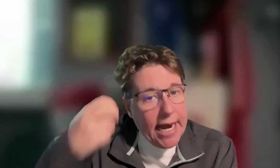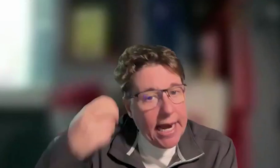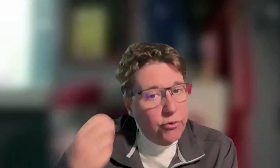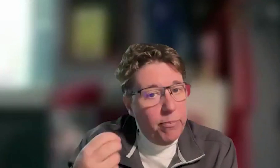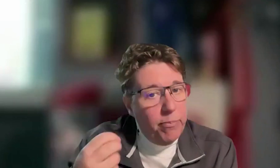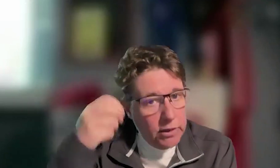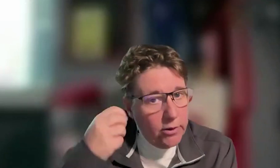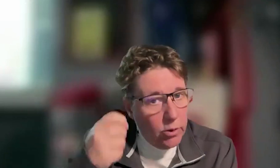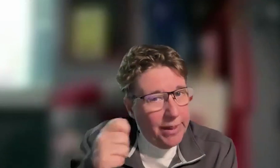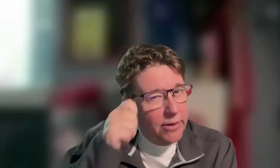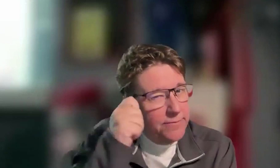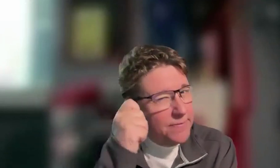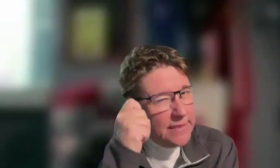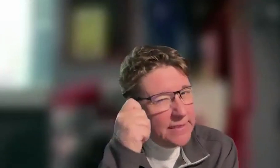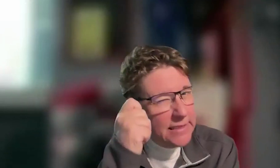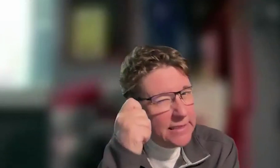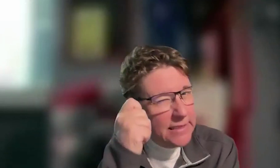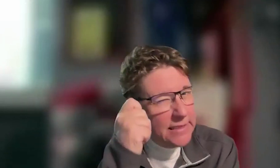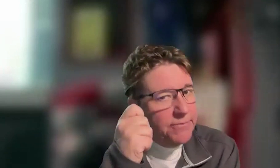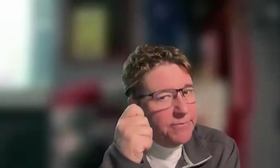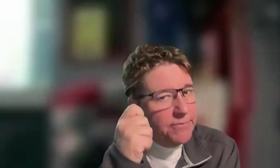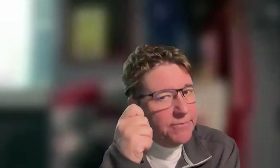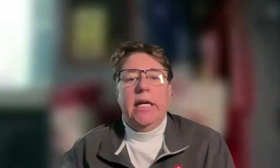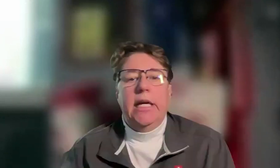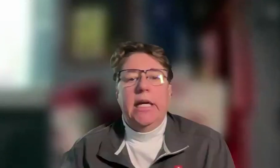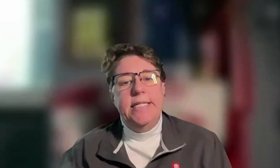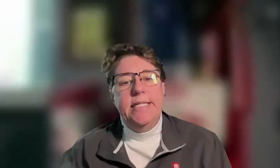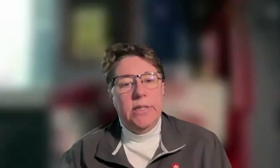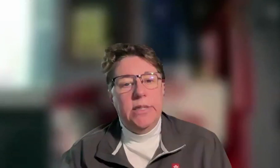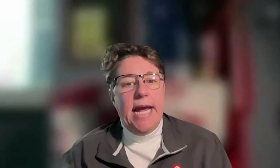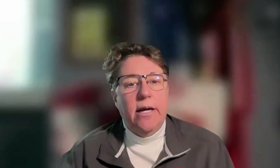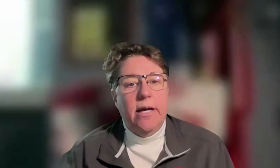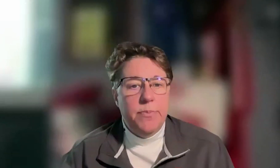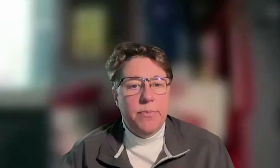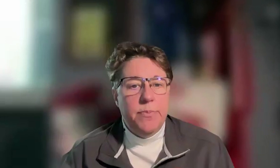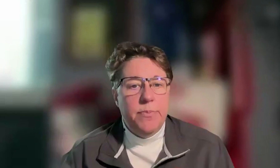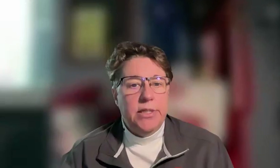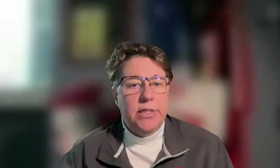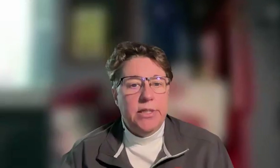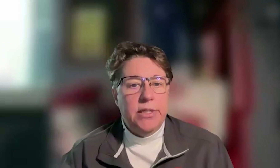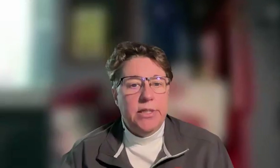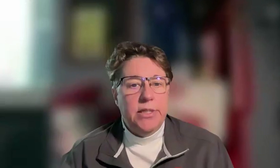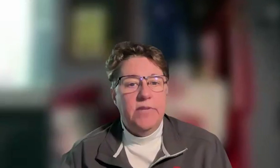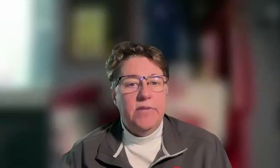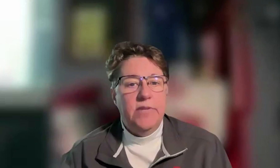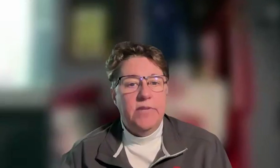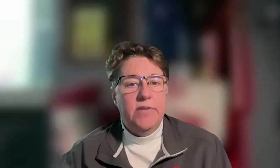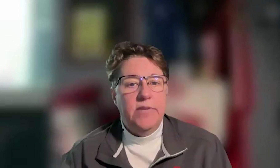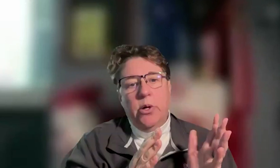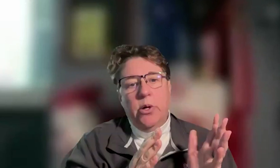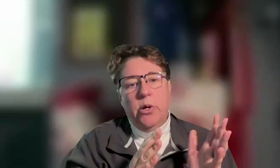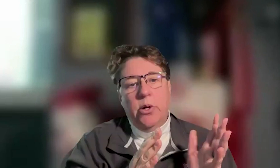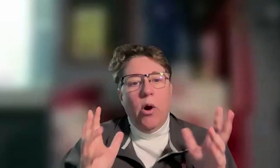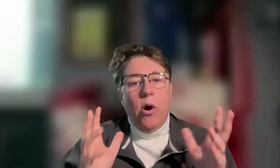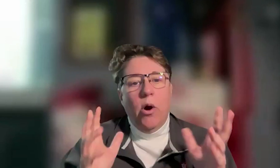that extra, little bit of oomph in the way that we deal with the data, especially this highly sensitive data. So